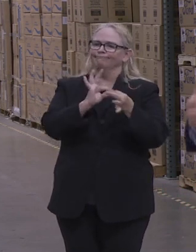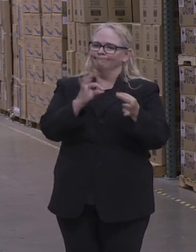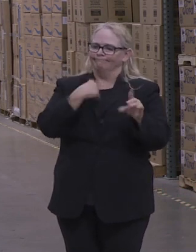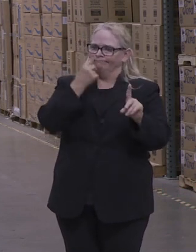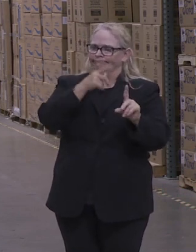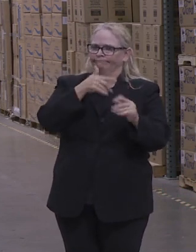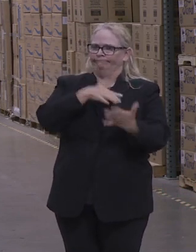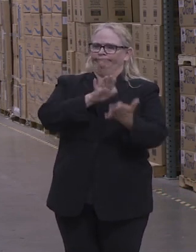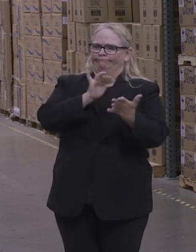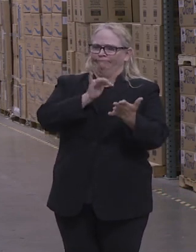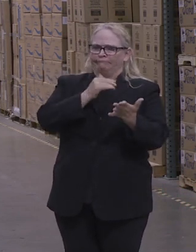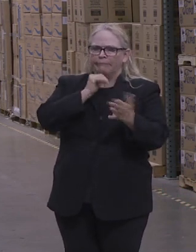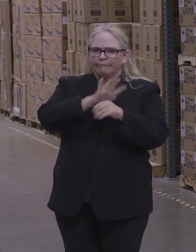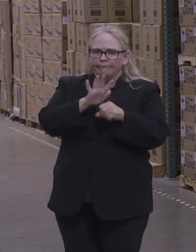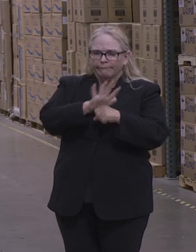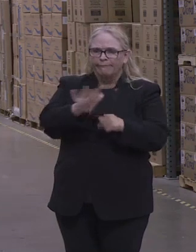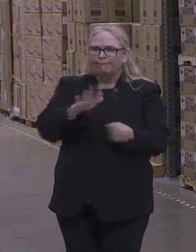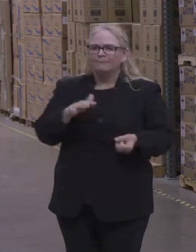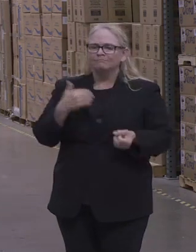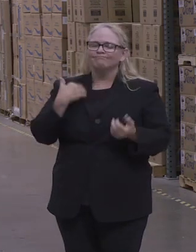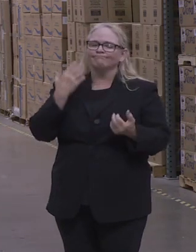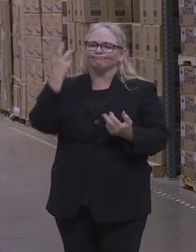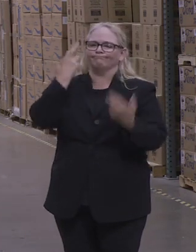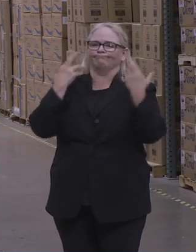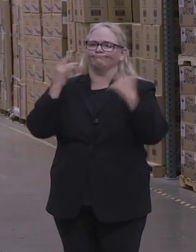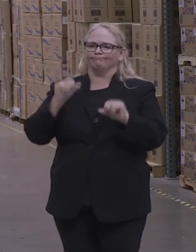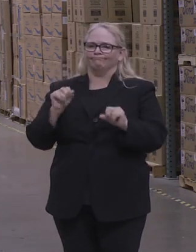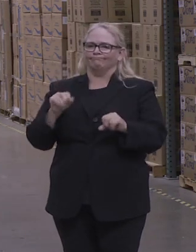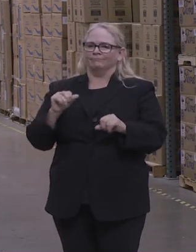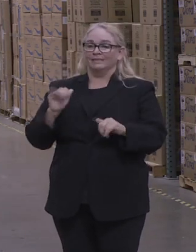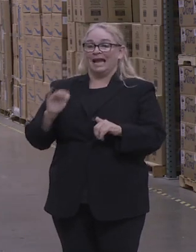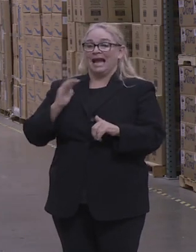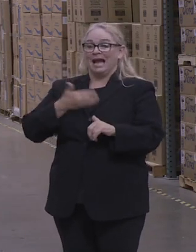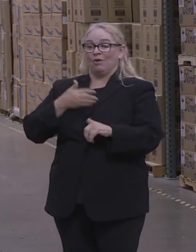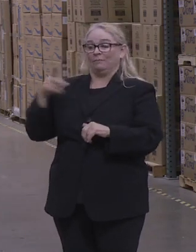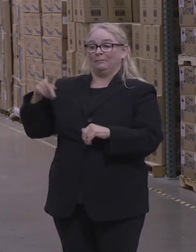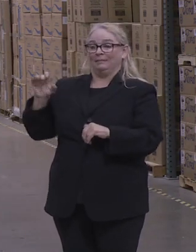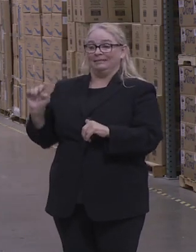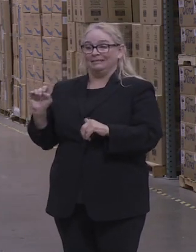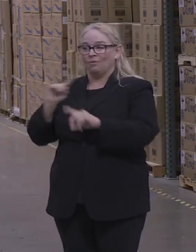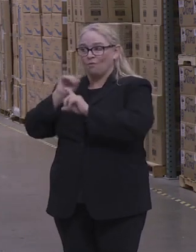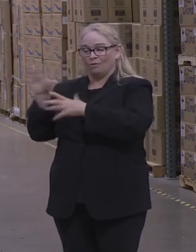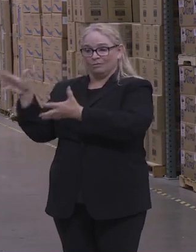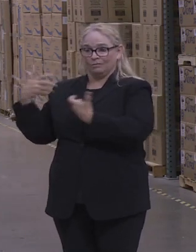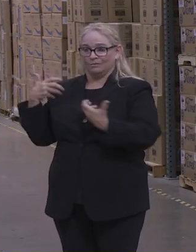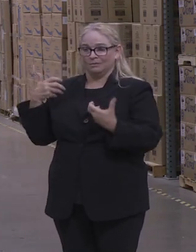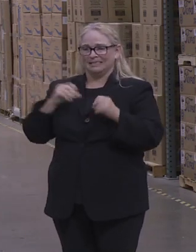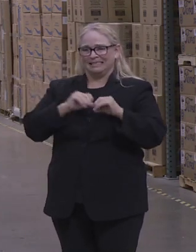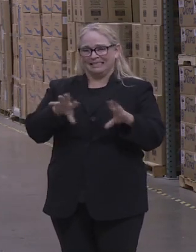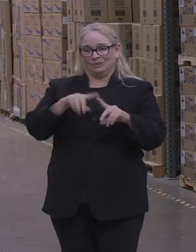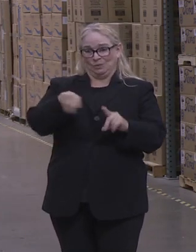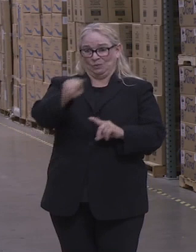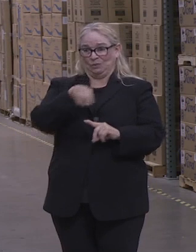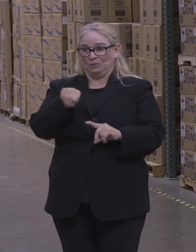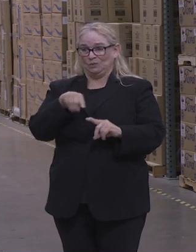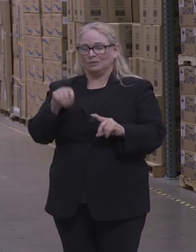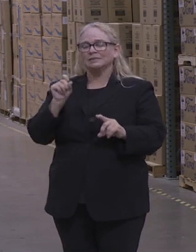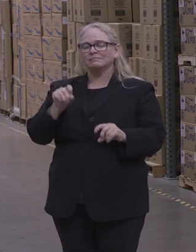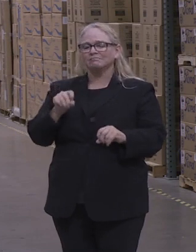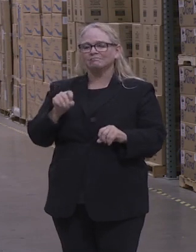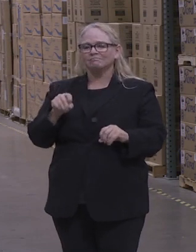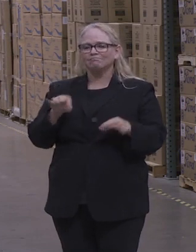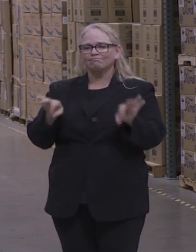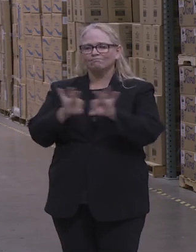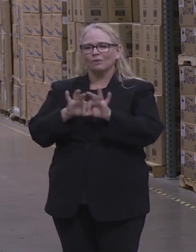despite the unprecedented nature of our PPE distribution, that we still hear those